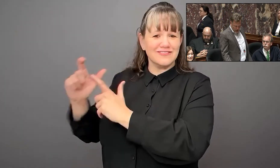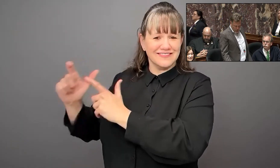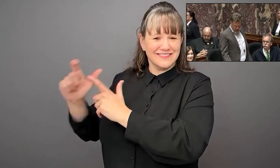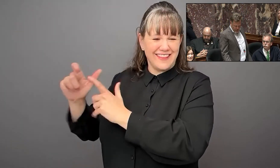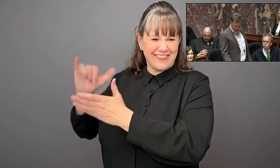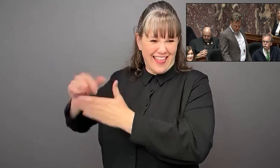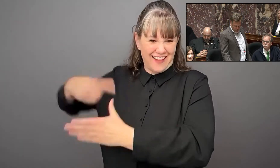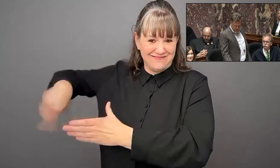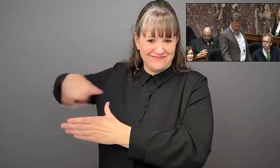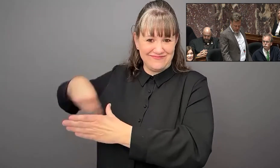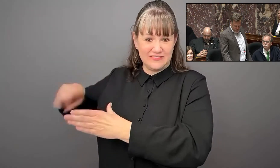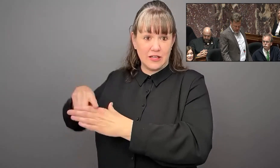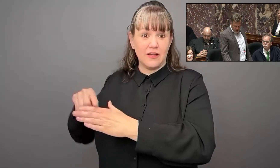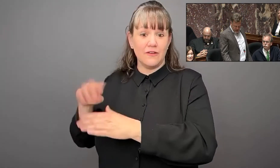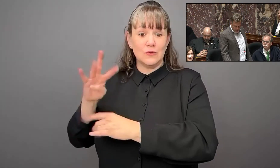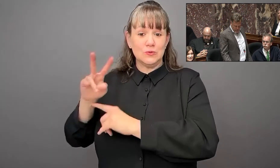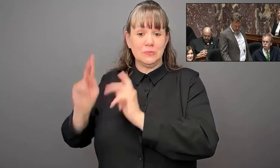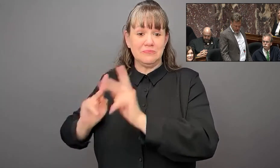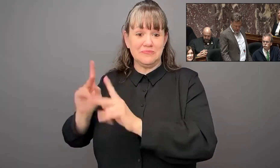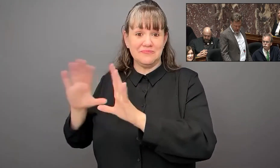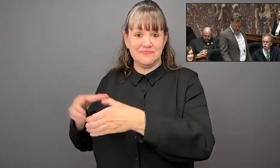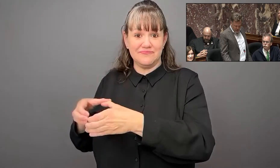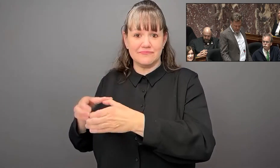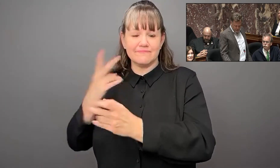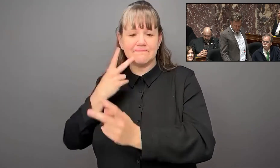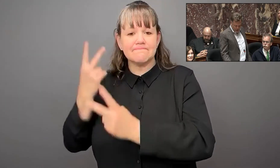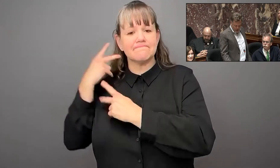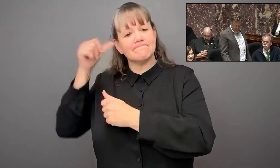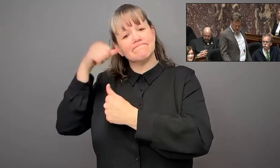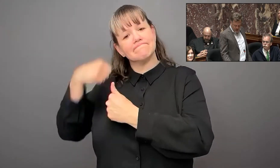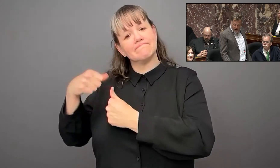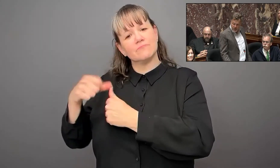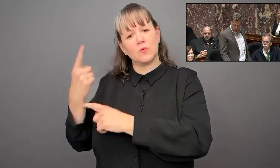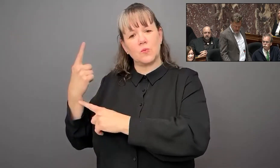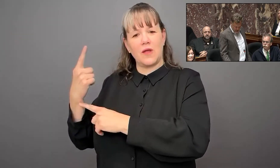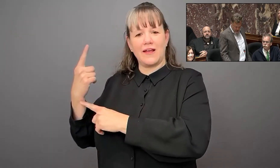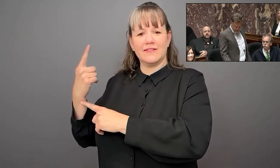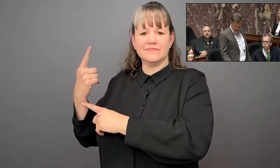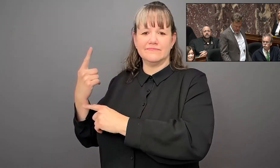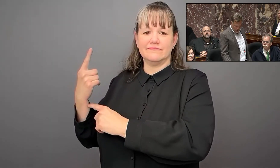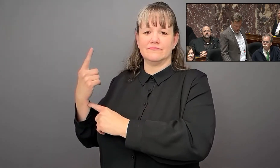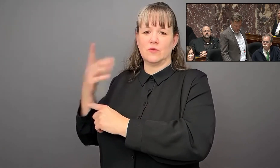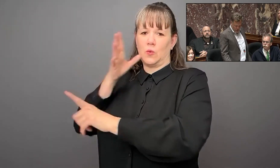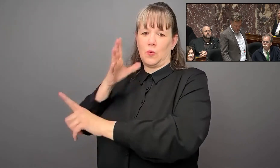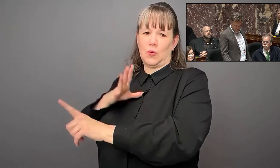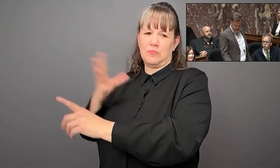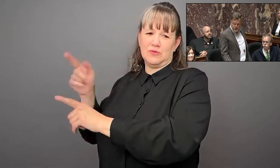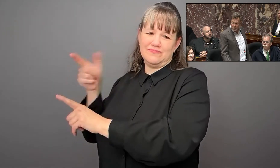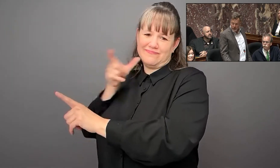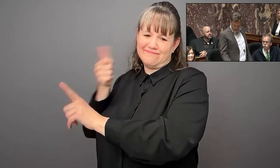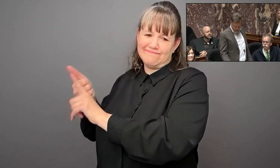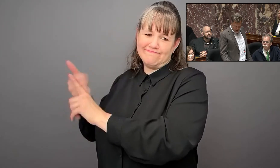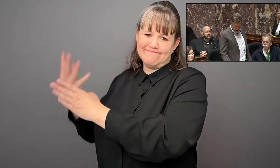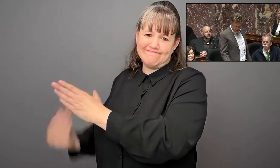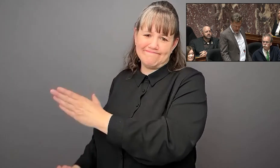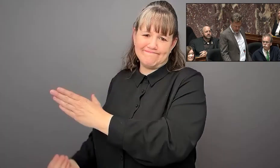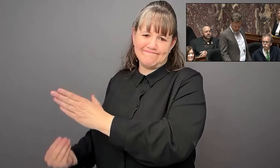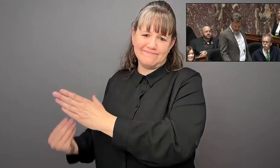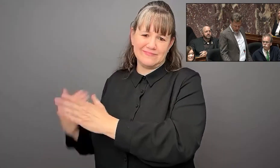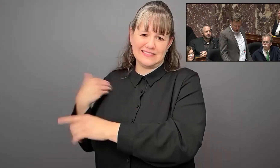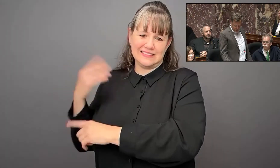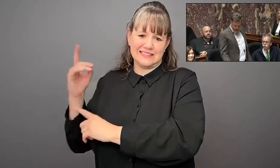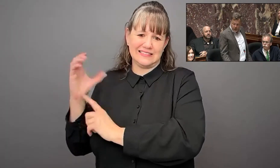remember Barbara Enns, one of the founders of the team, and her husband David. Barbara and David died tragically last December when their home was destroyed by a